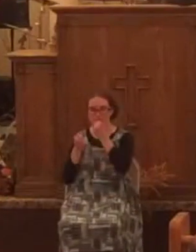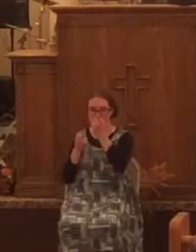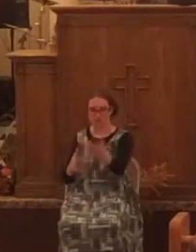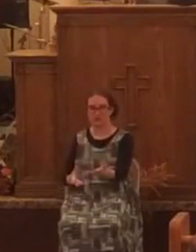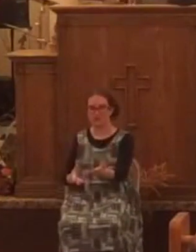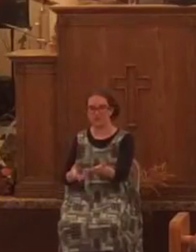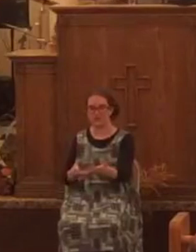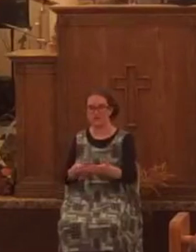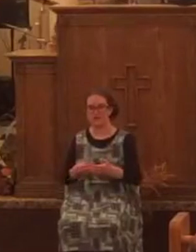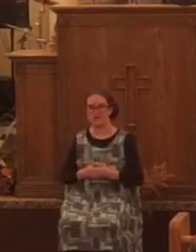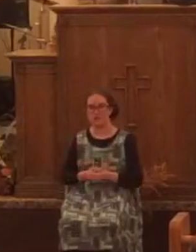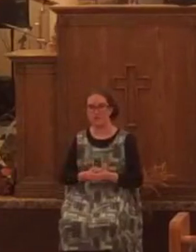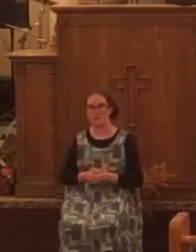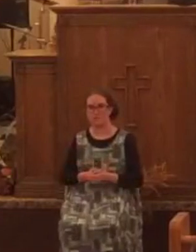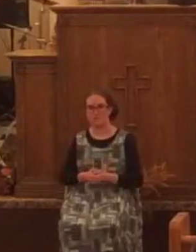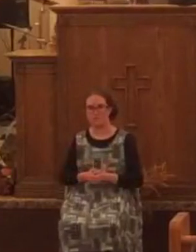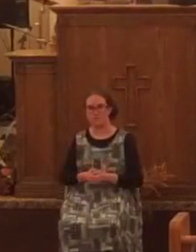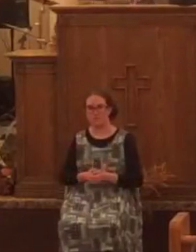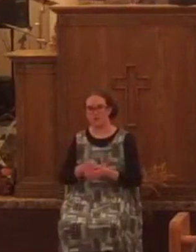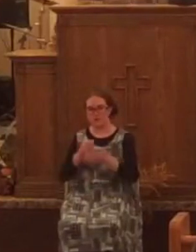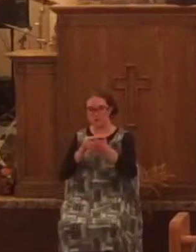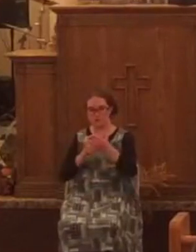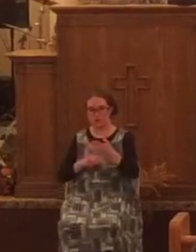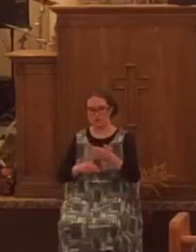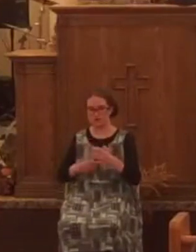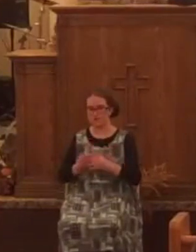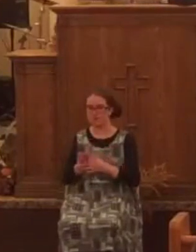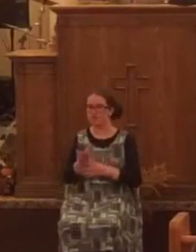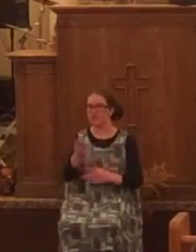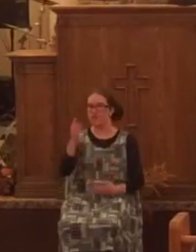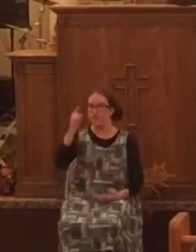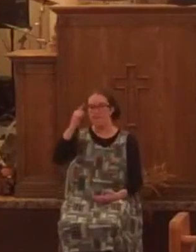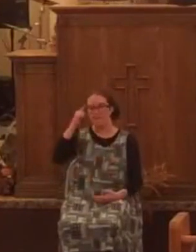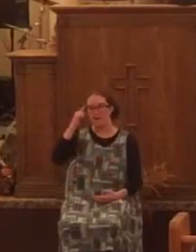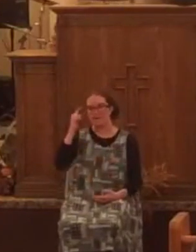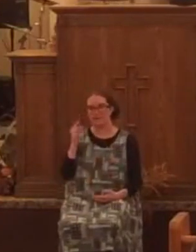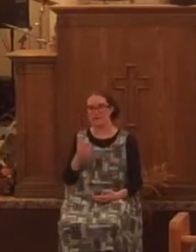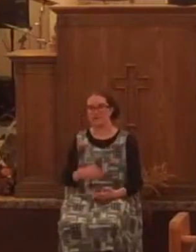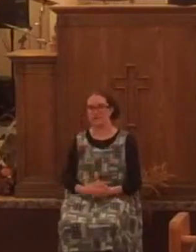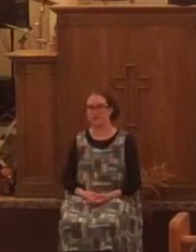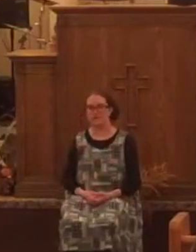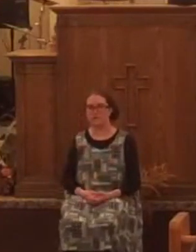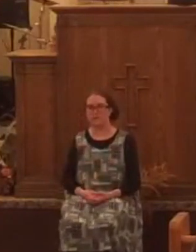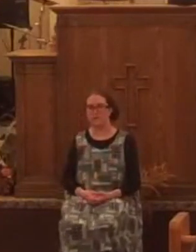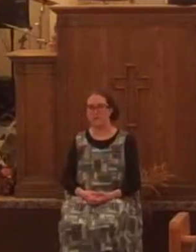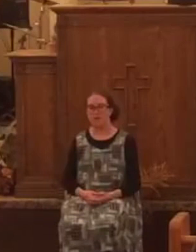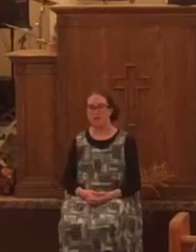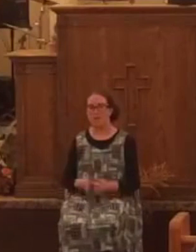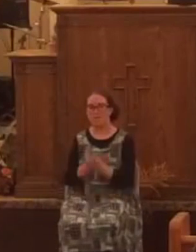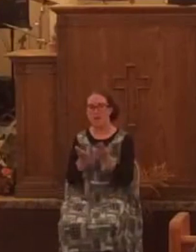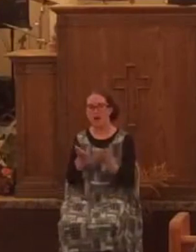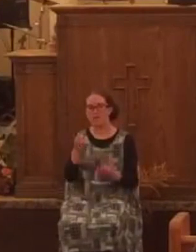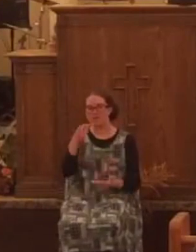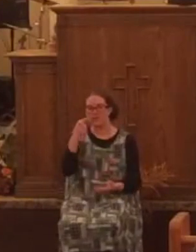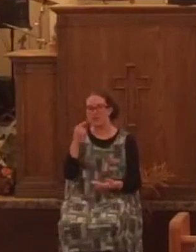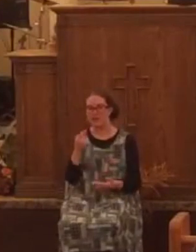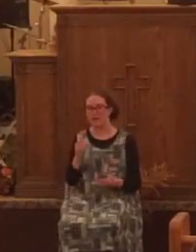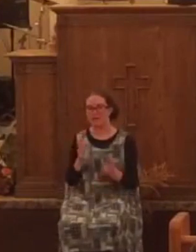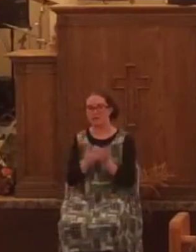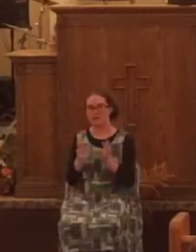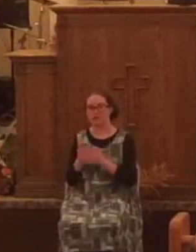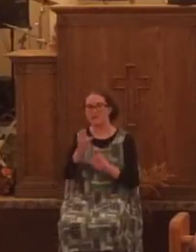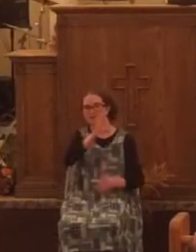right. Mm. Man, the scripture just ran through my mind. Hallelujah. Amen. The Bible said this of